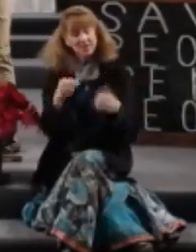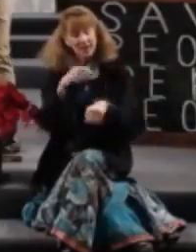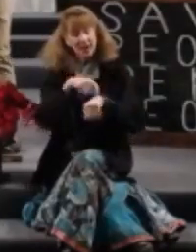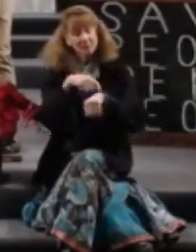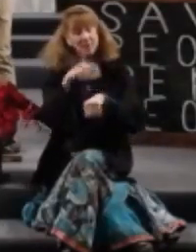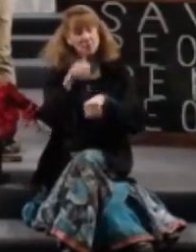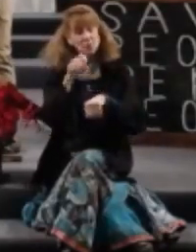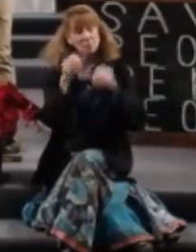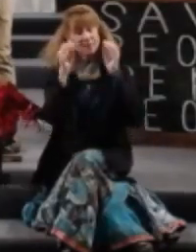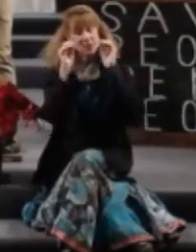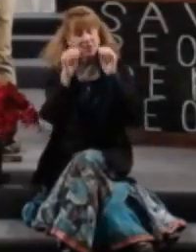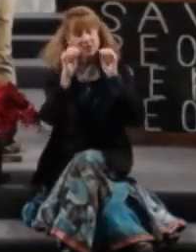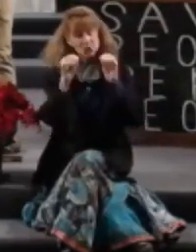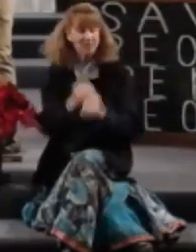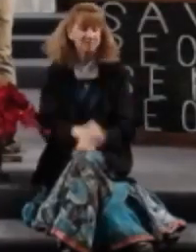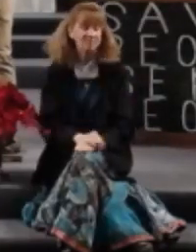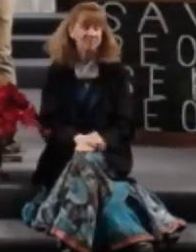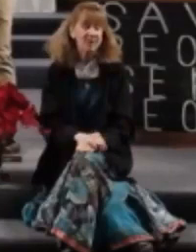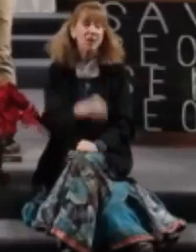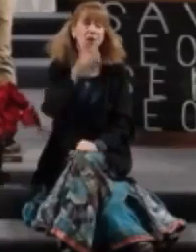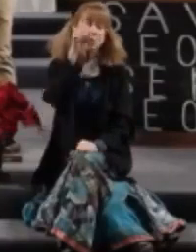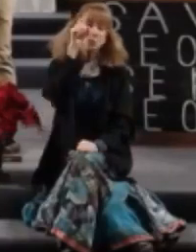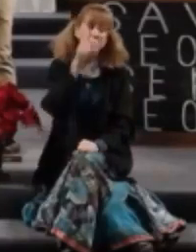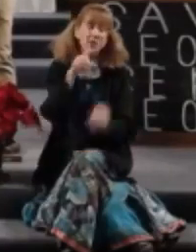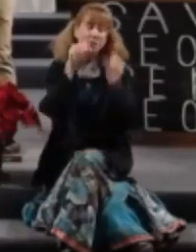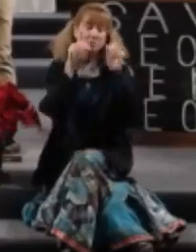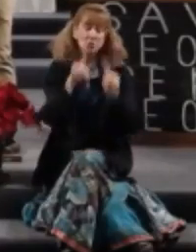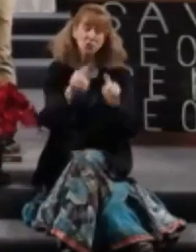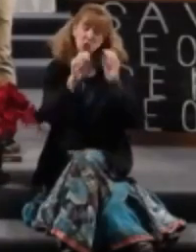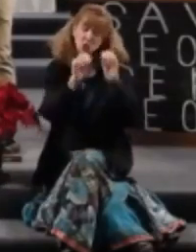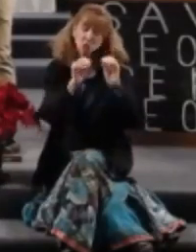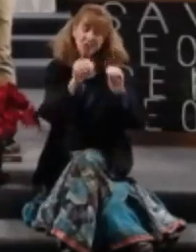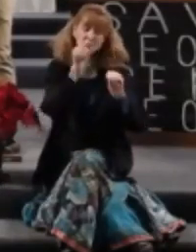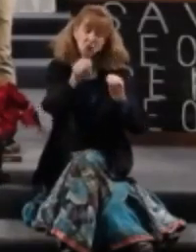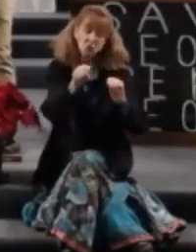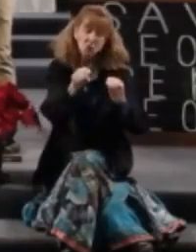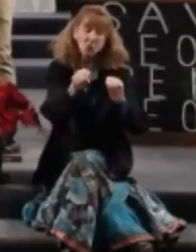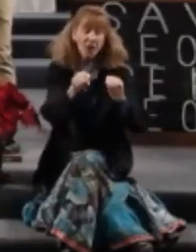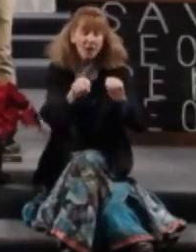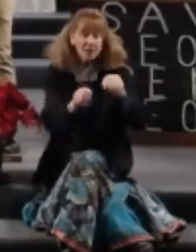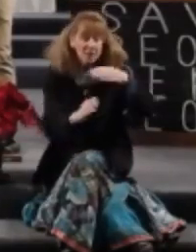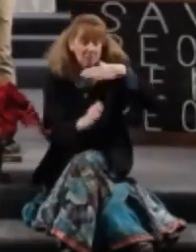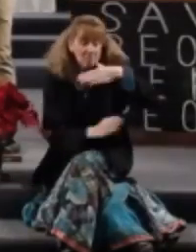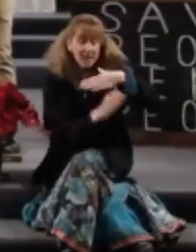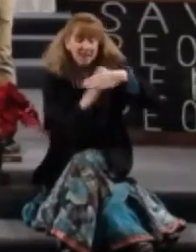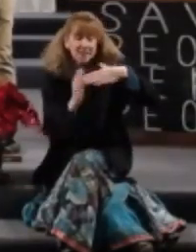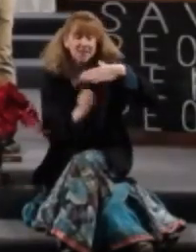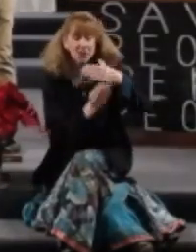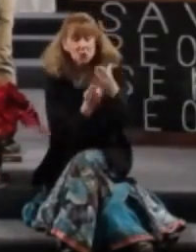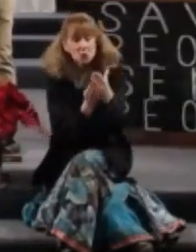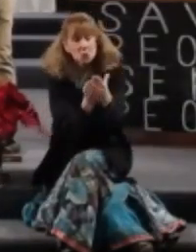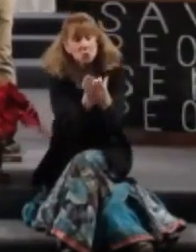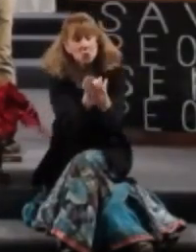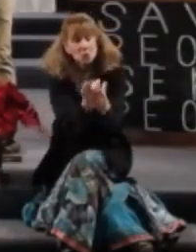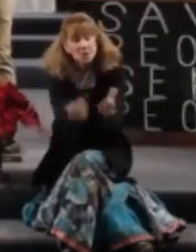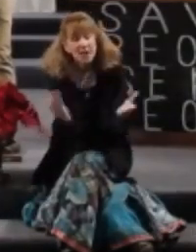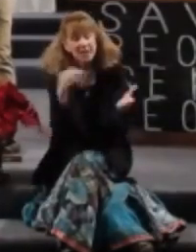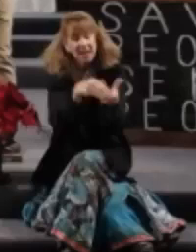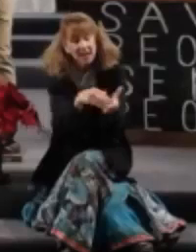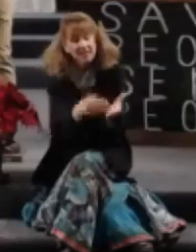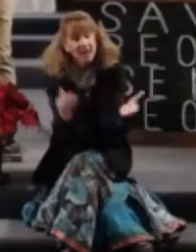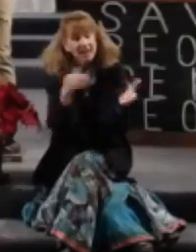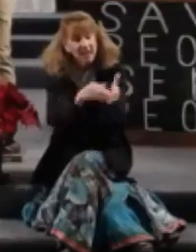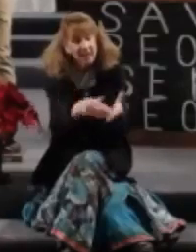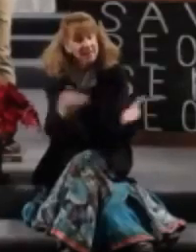be teachers, you need somebody to teach you the elementary truths of God's word all over again. You